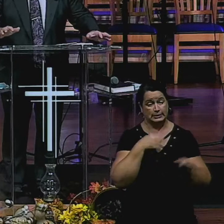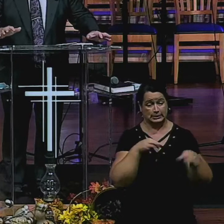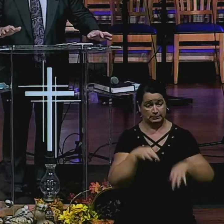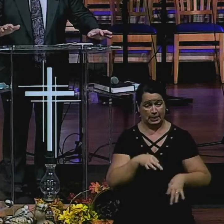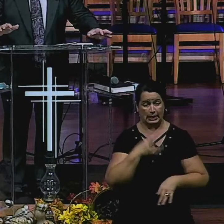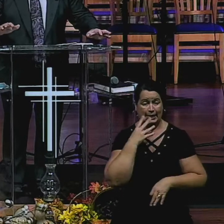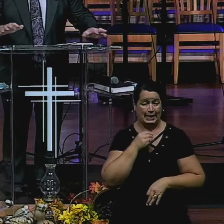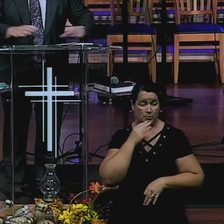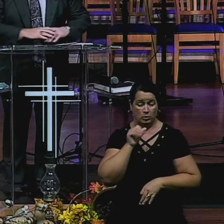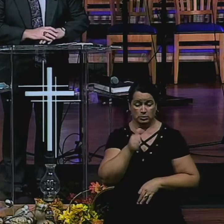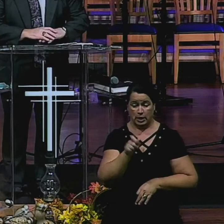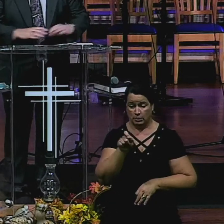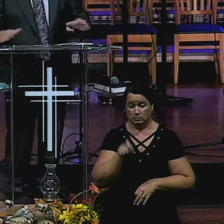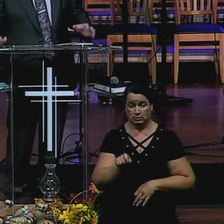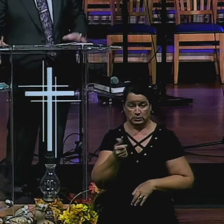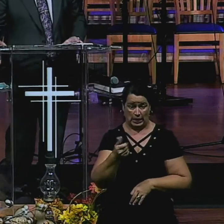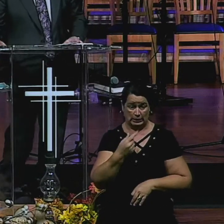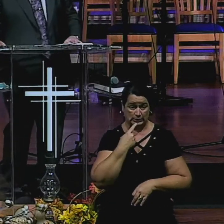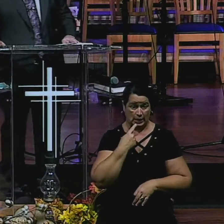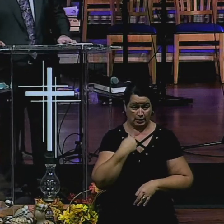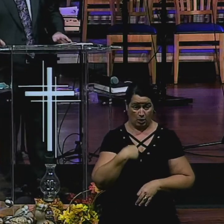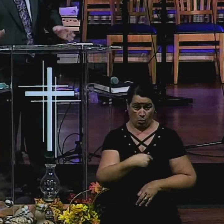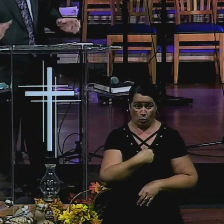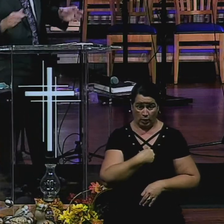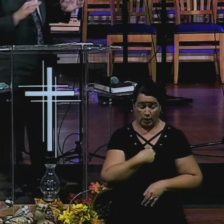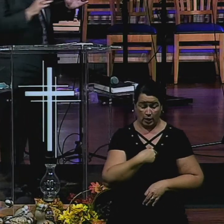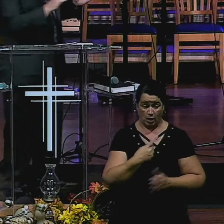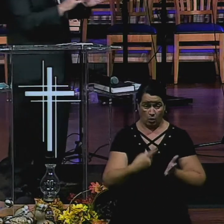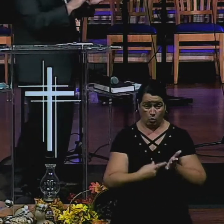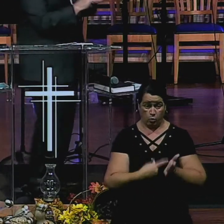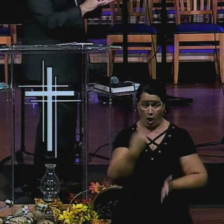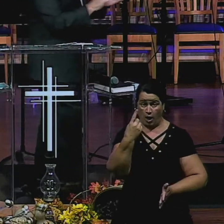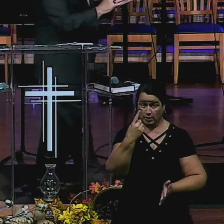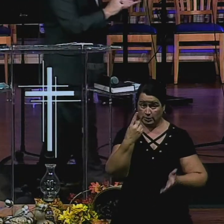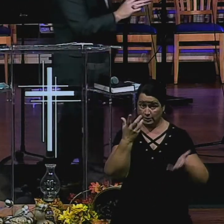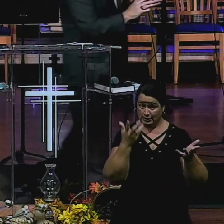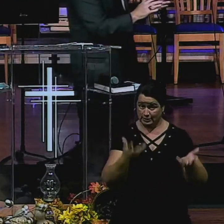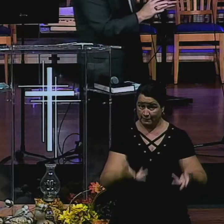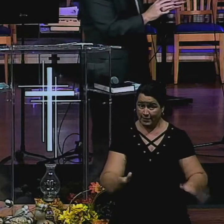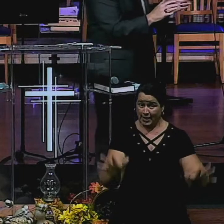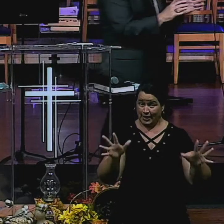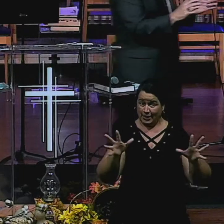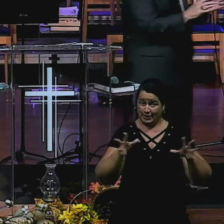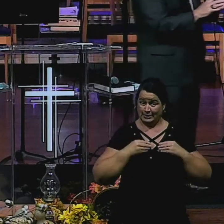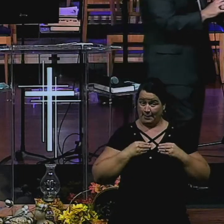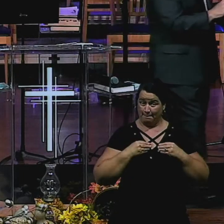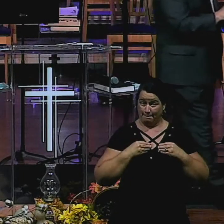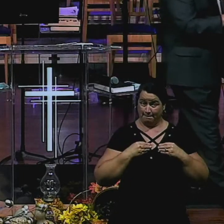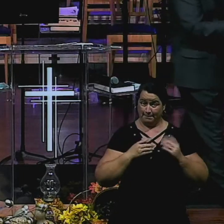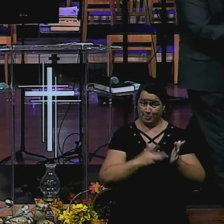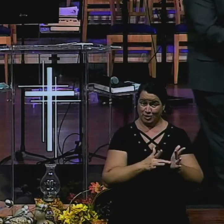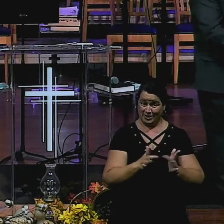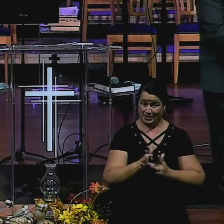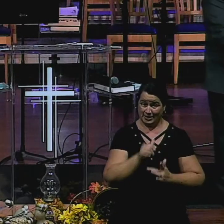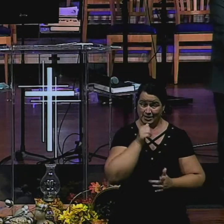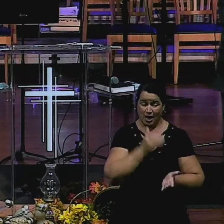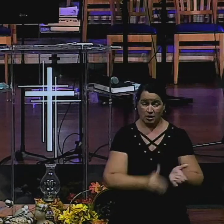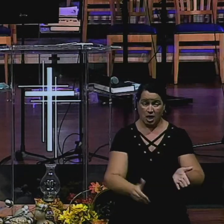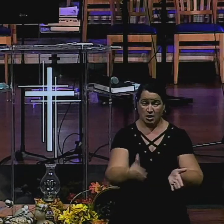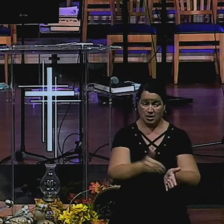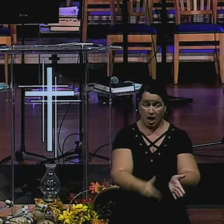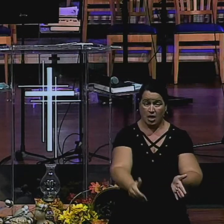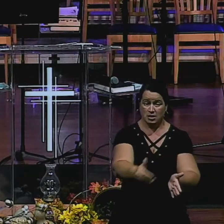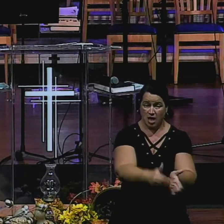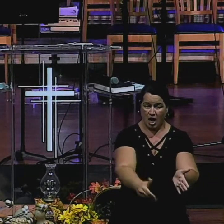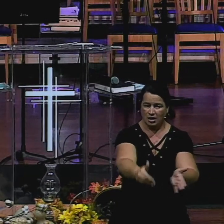offering of the body of Jesus Christ once for all. Yeah. So when Jesus died and rose again for you, your sin debt has